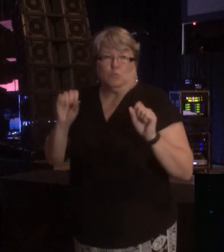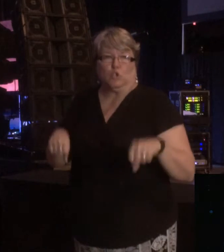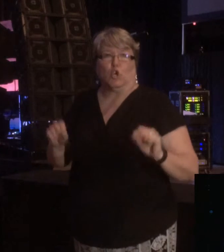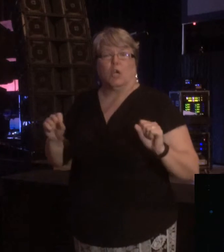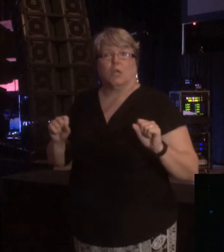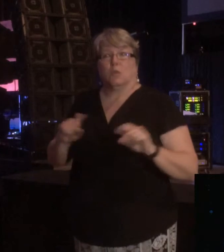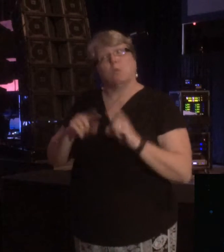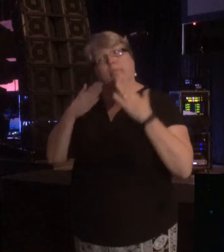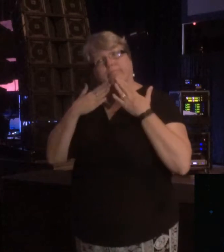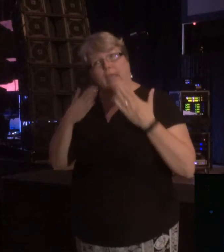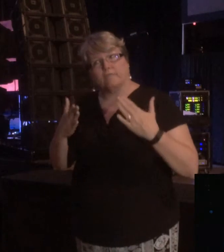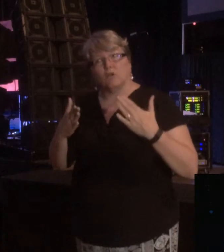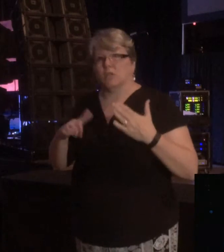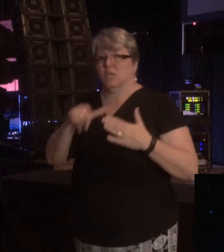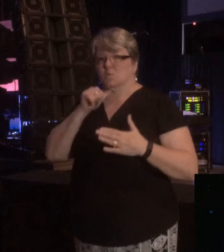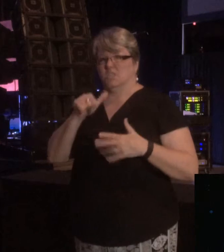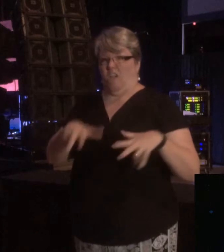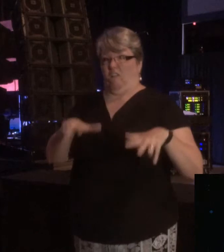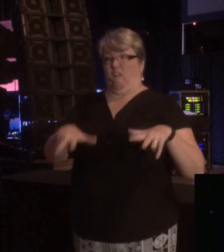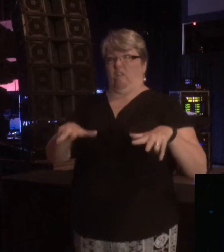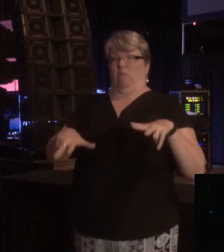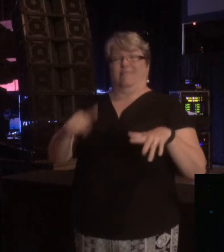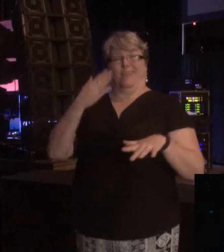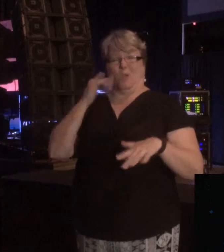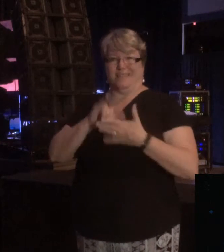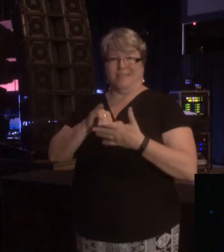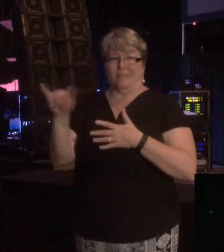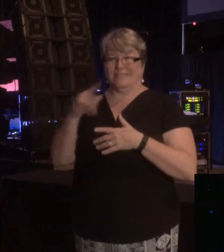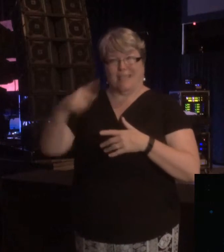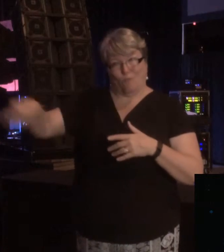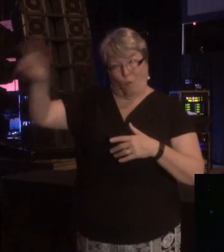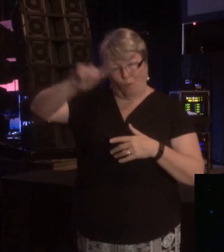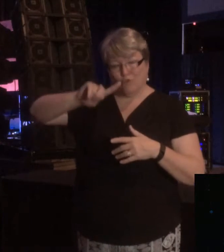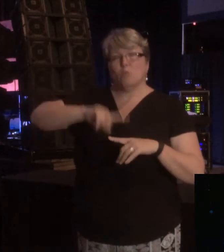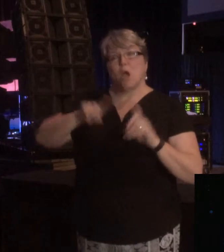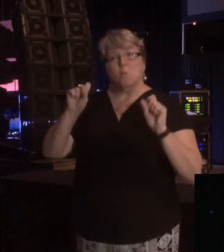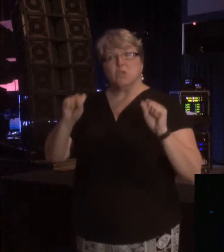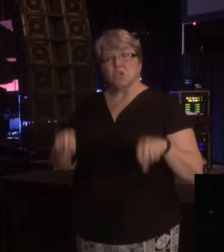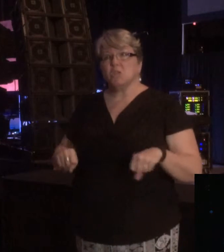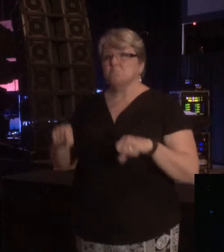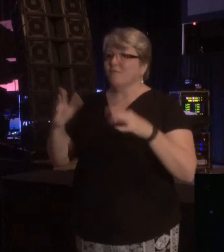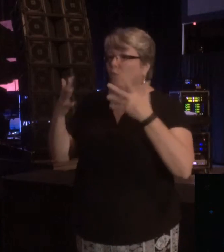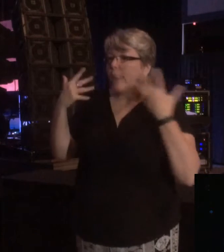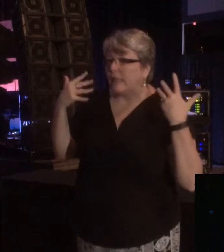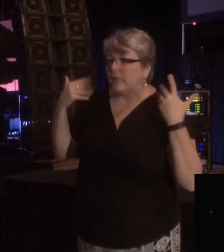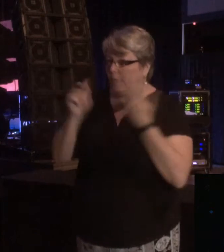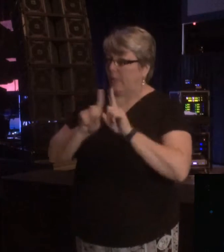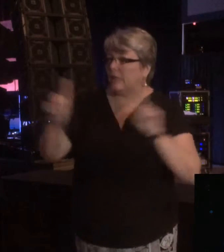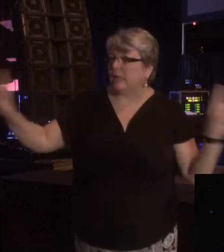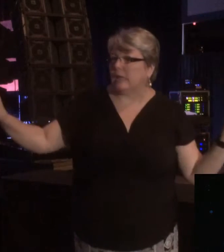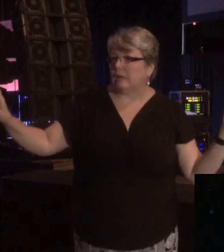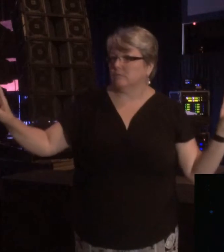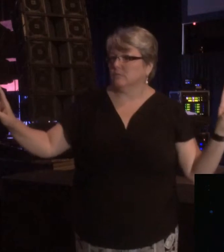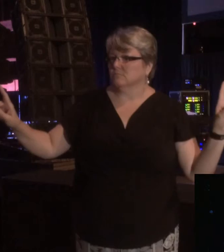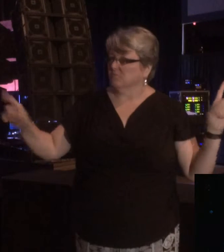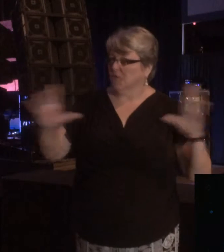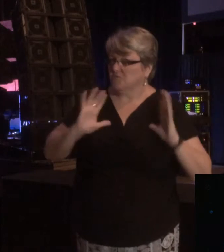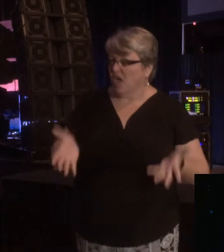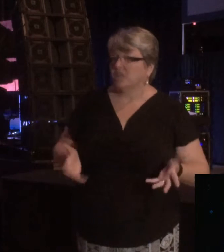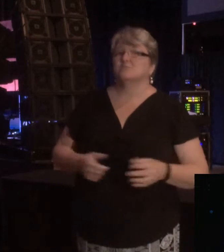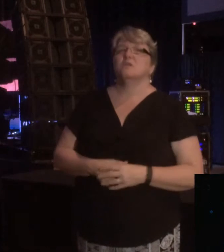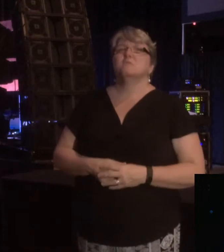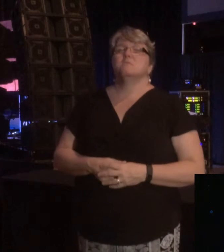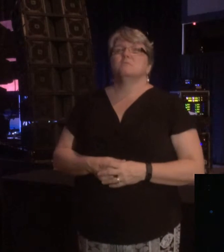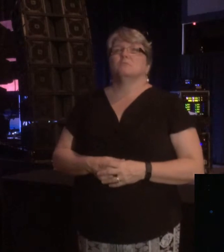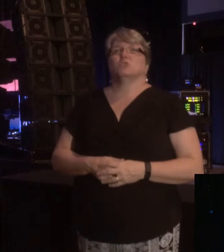you're in it. And so you'd love that both of you realize it together and then fly together into... But it doesn't work that way.